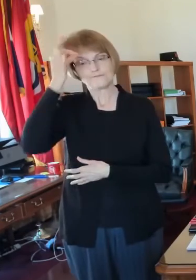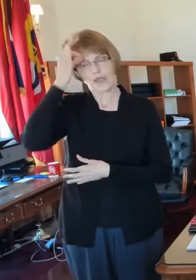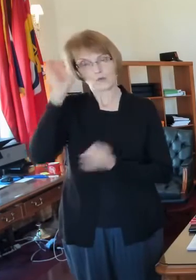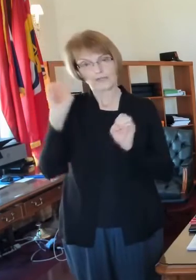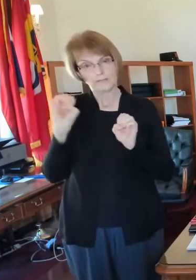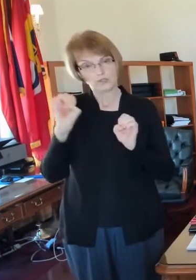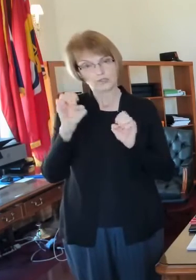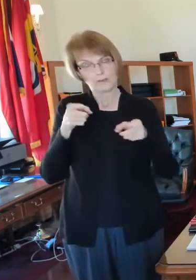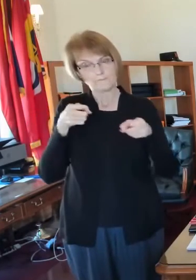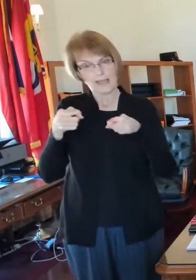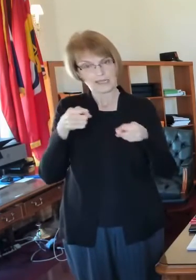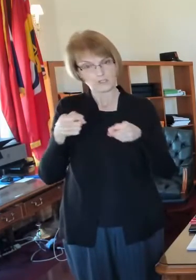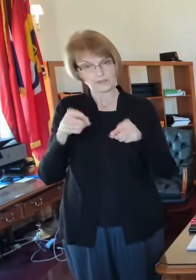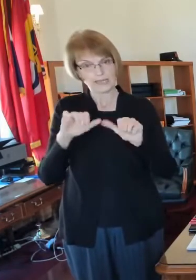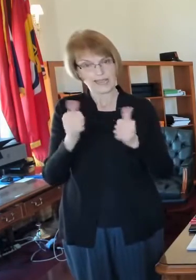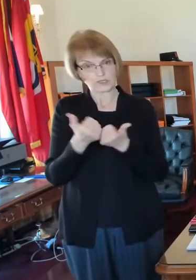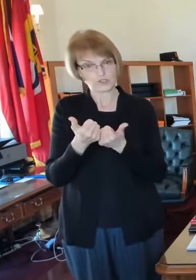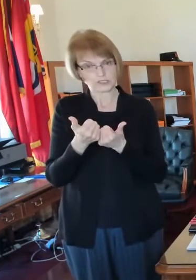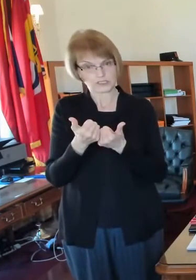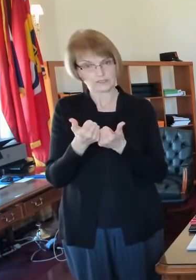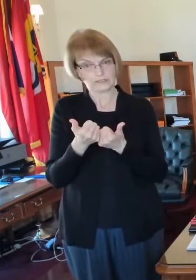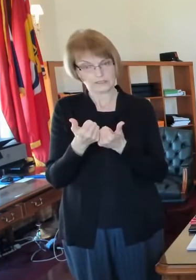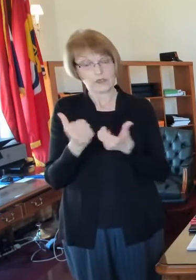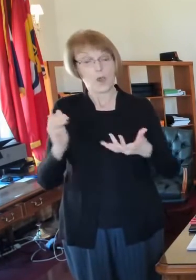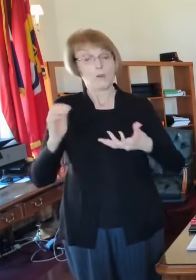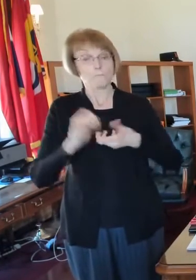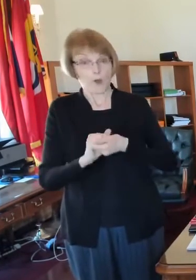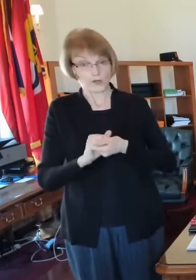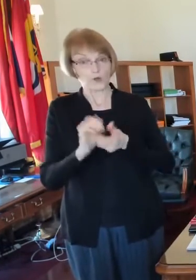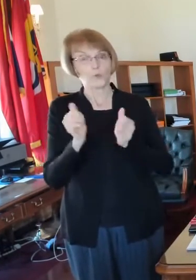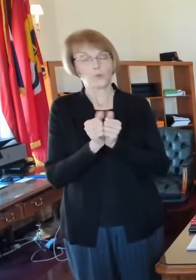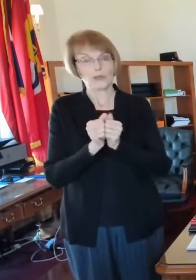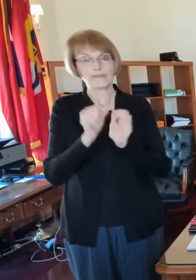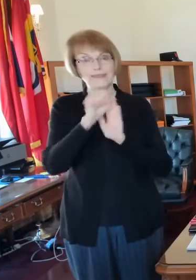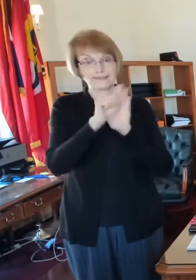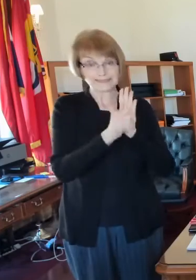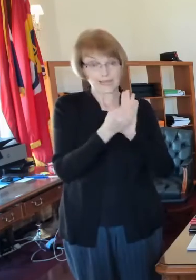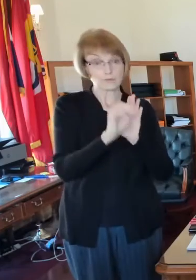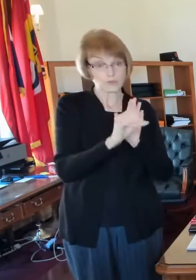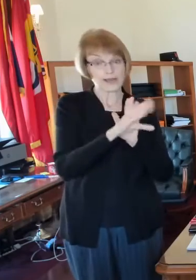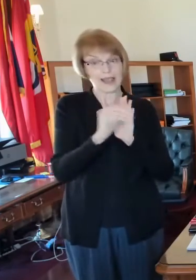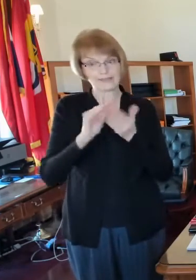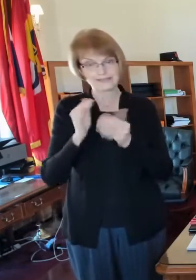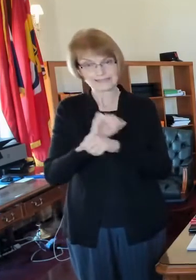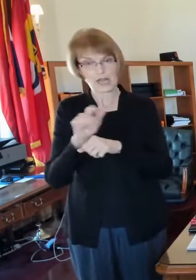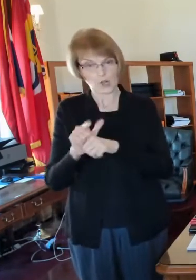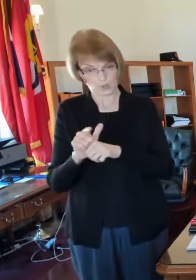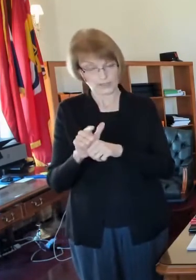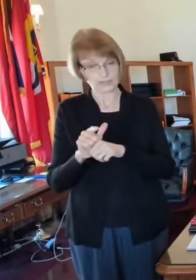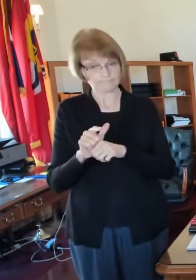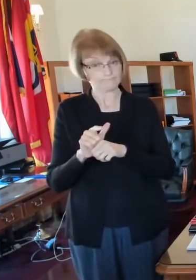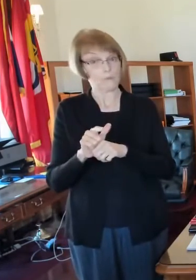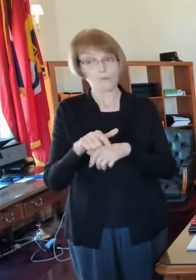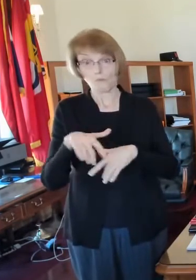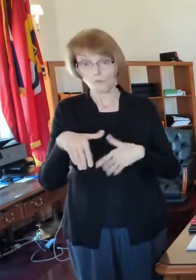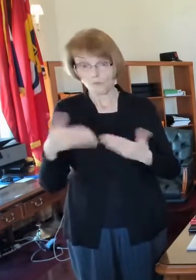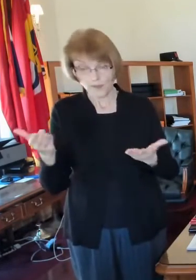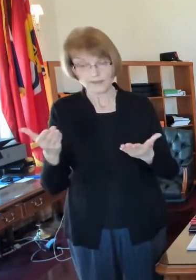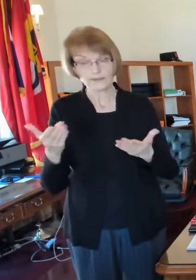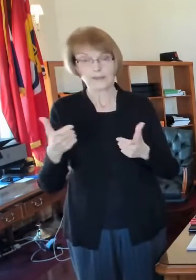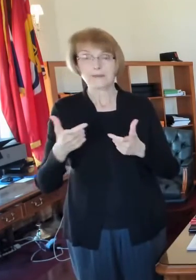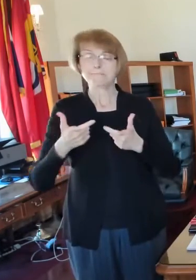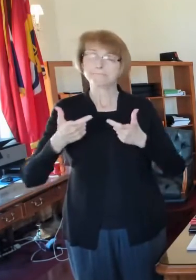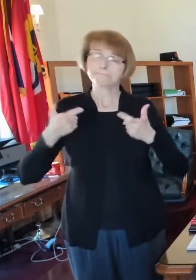Emergency Management Agency is partnering with the state and the city to bring a big vaccination